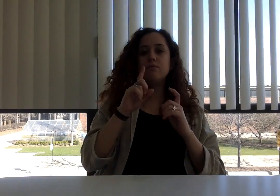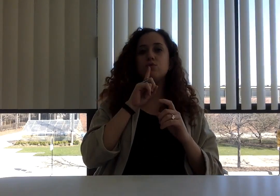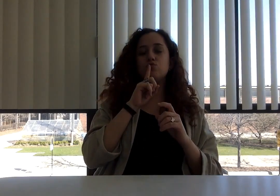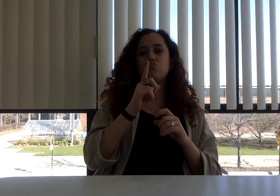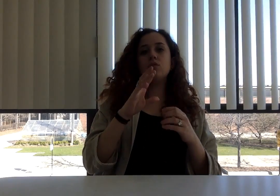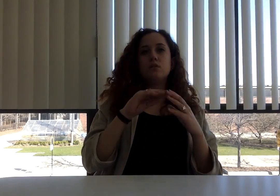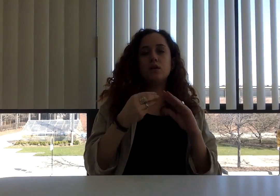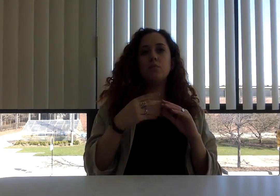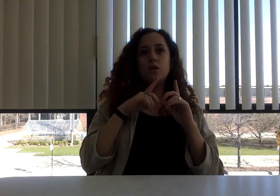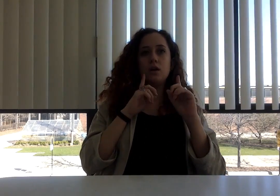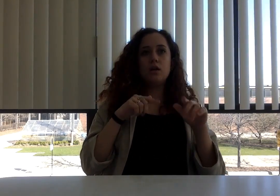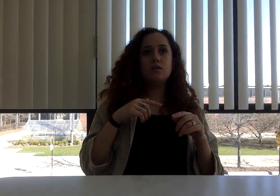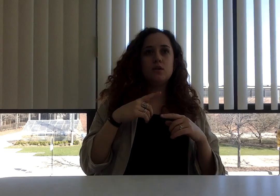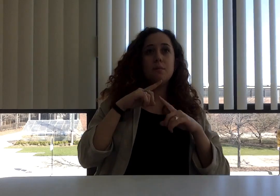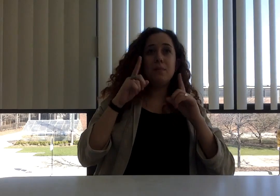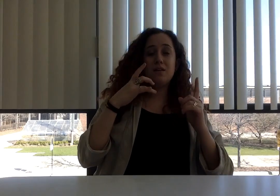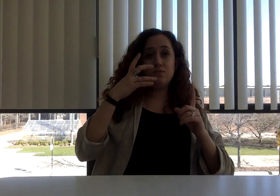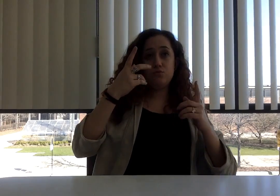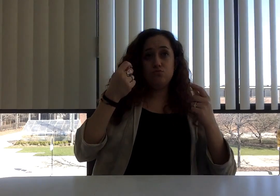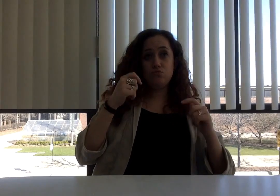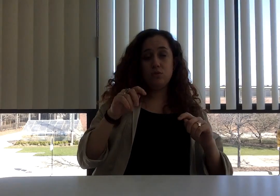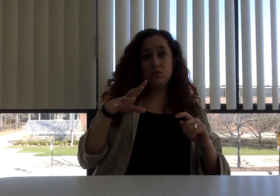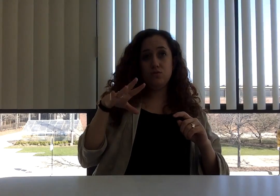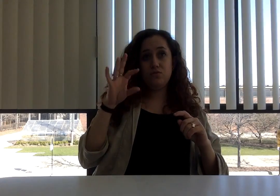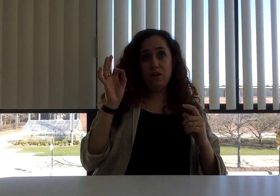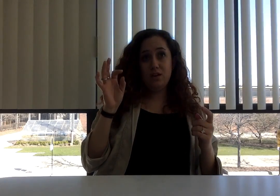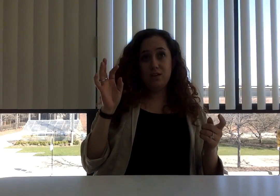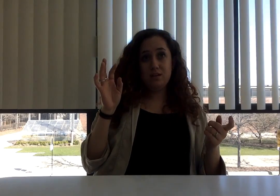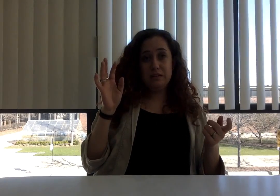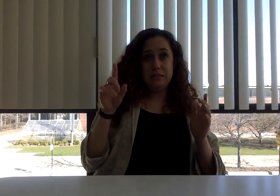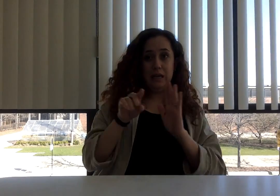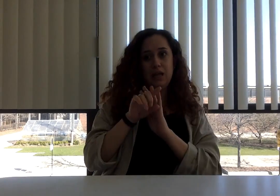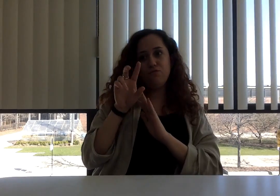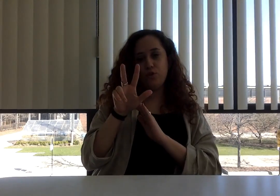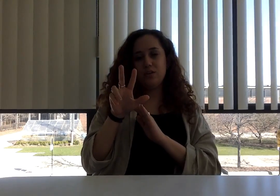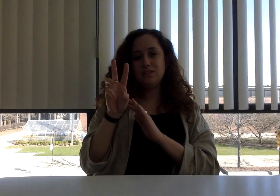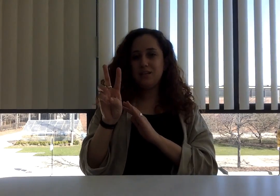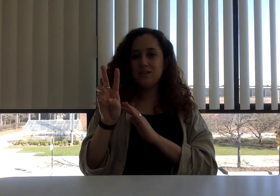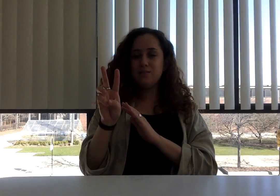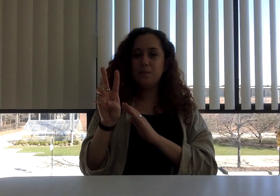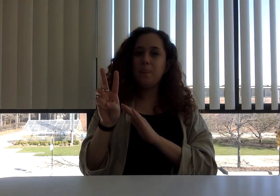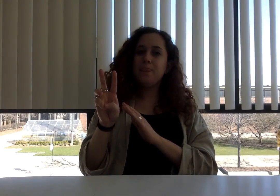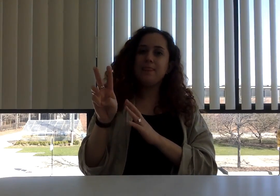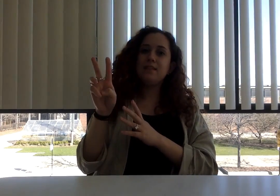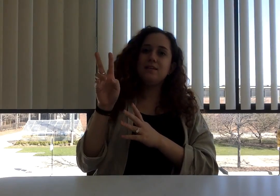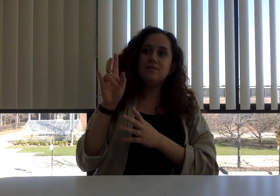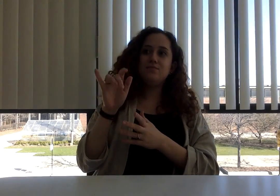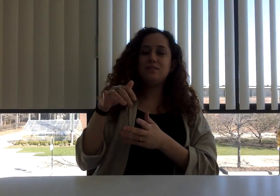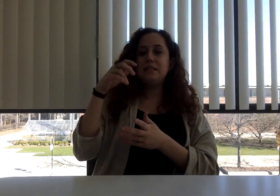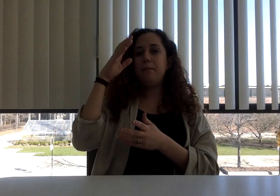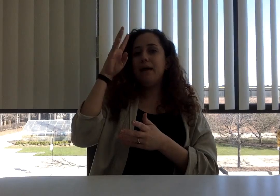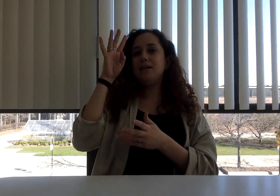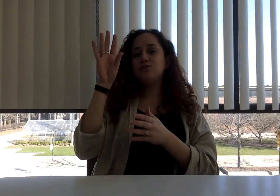negative 36. That's where our new friends, the imaginary numbers, came in. So plus or minus 6i for